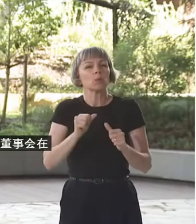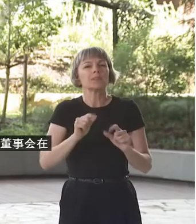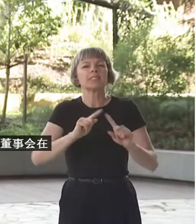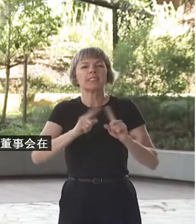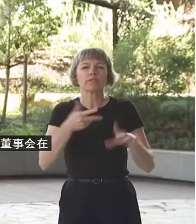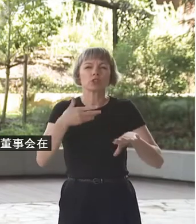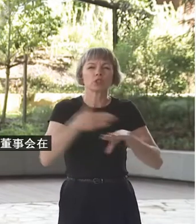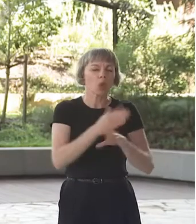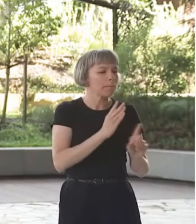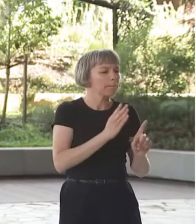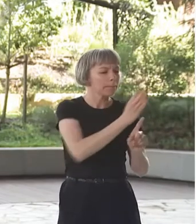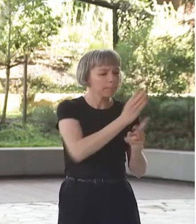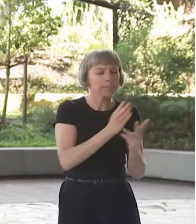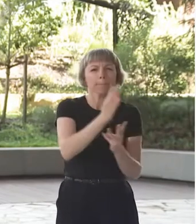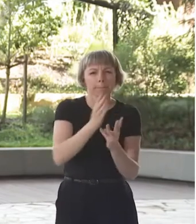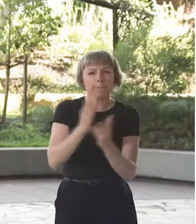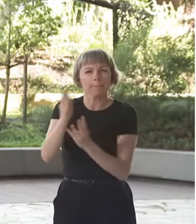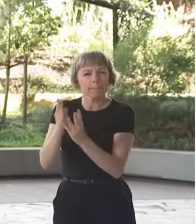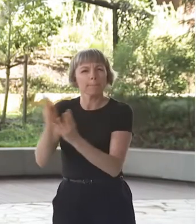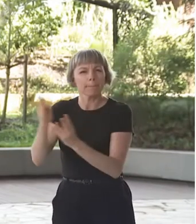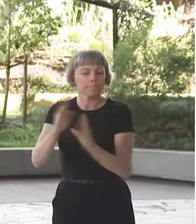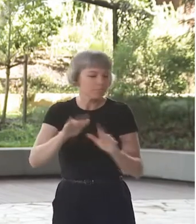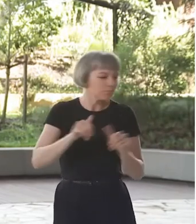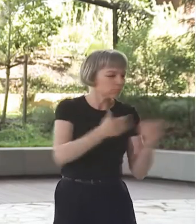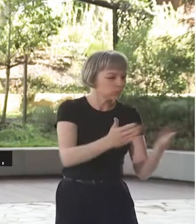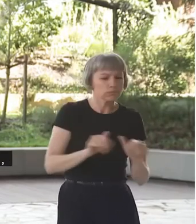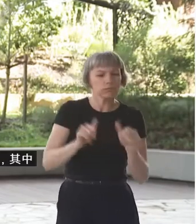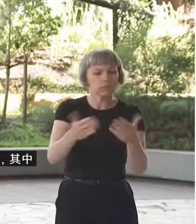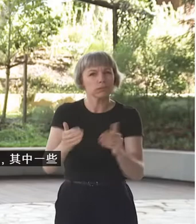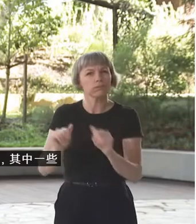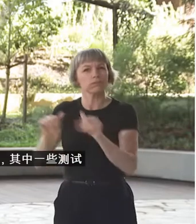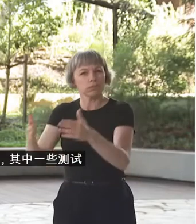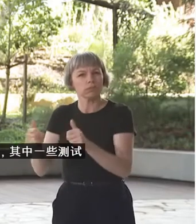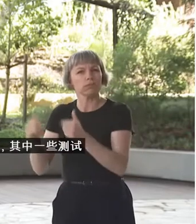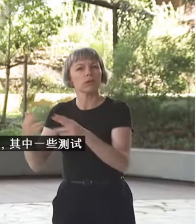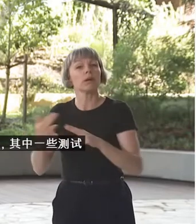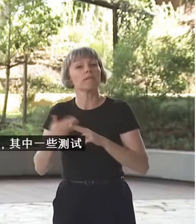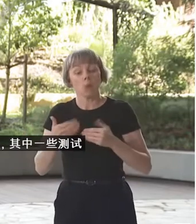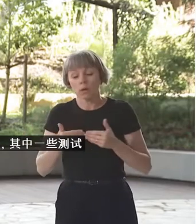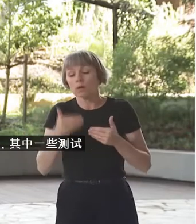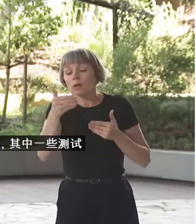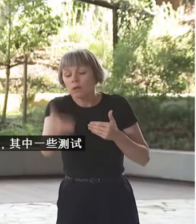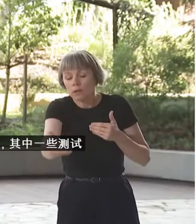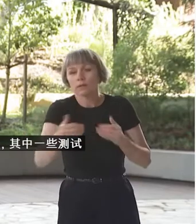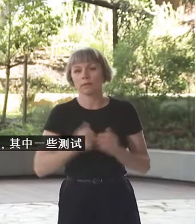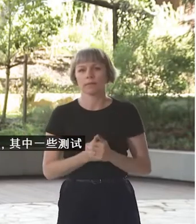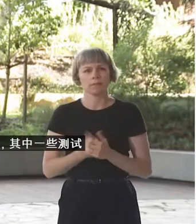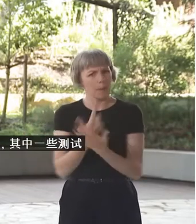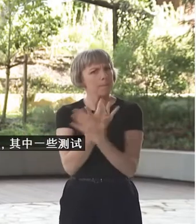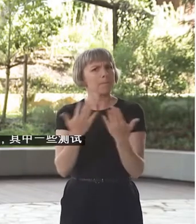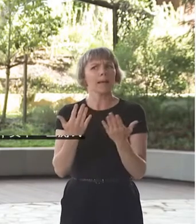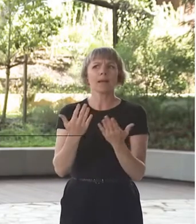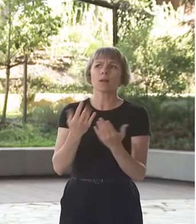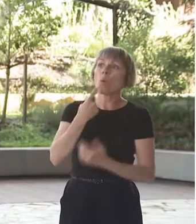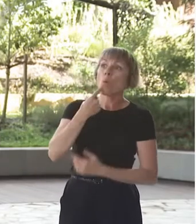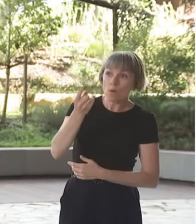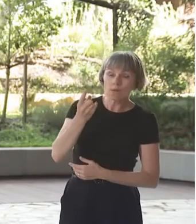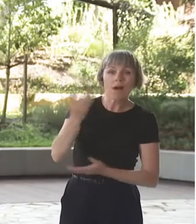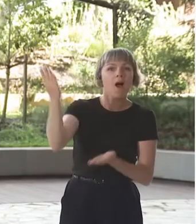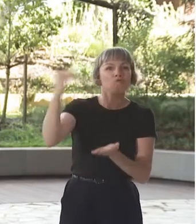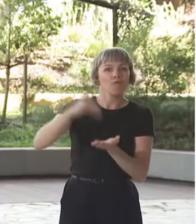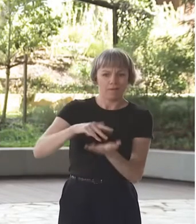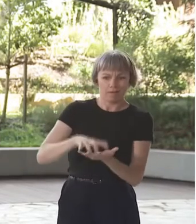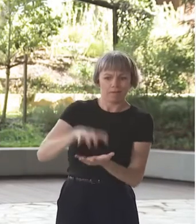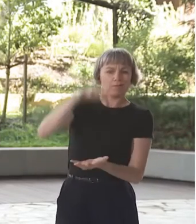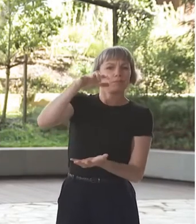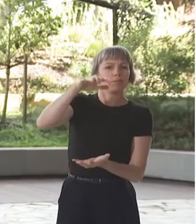instil confidence as we move through this next phase. A number of those tests have already arrived, and we have complete confidence